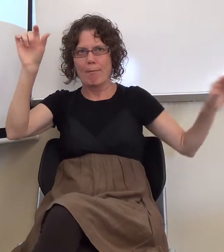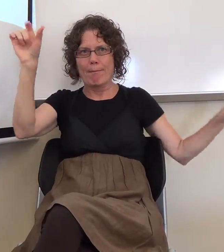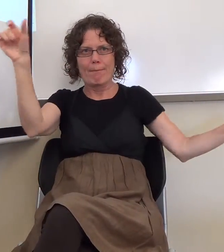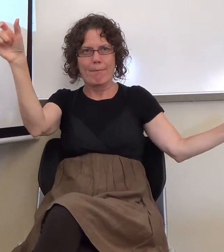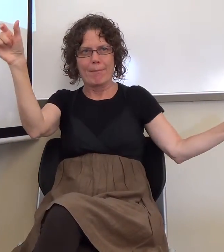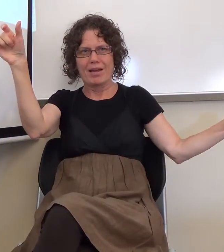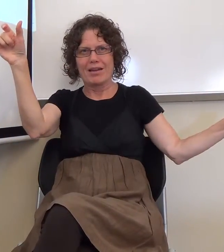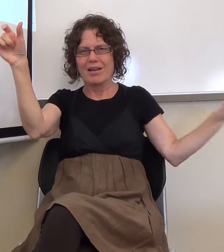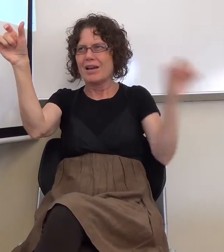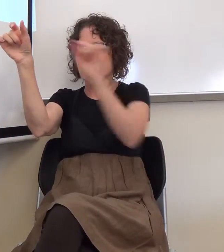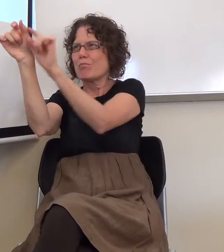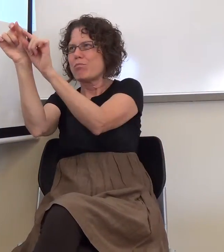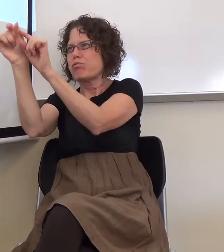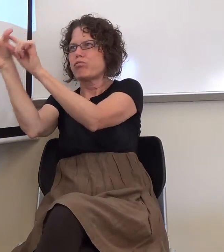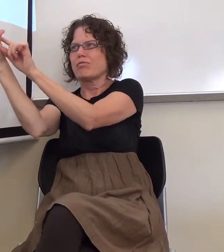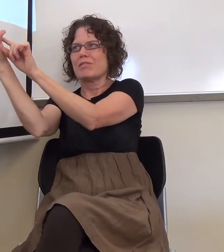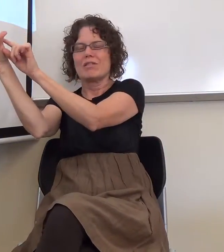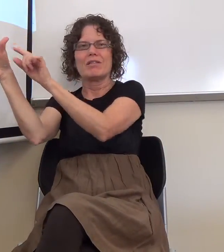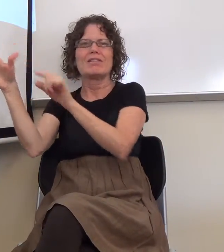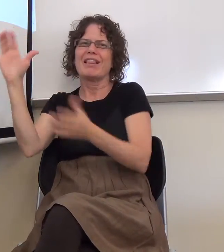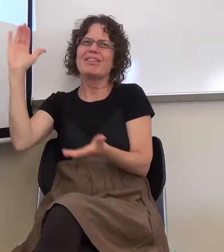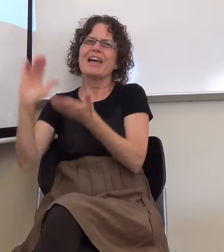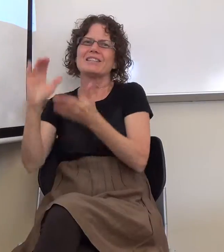bit less confusing.